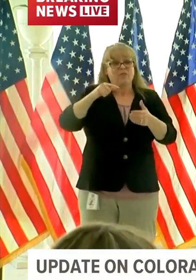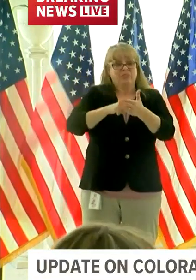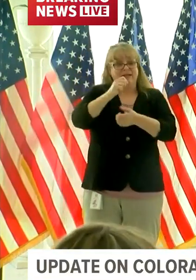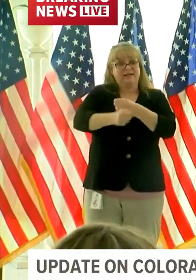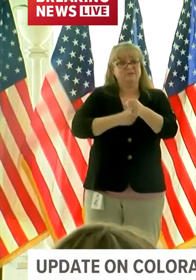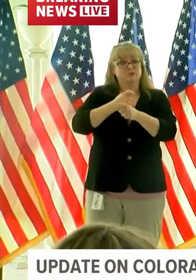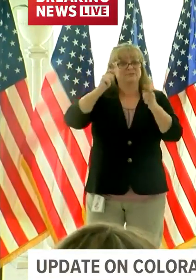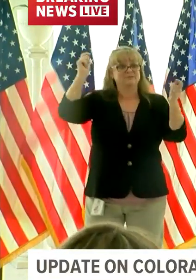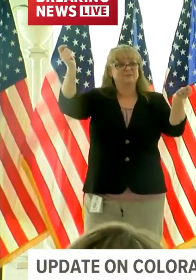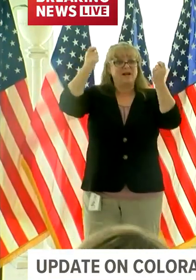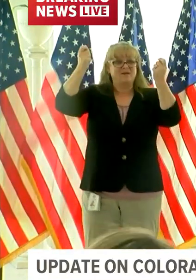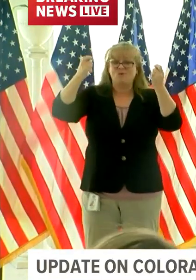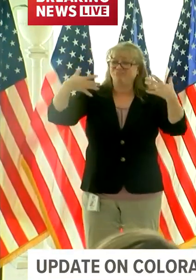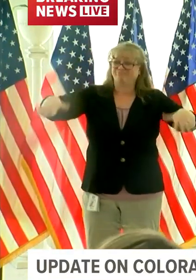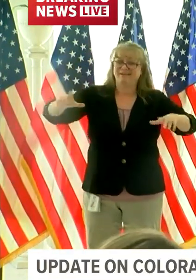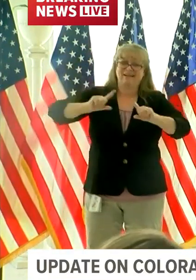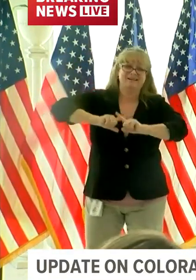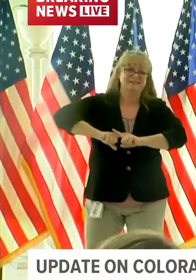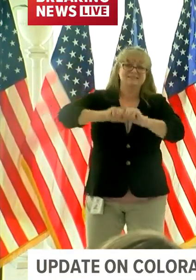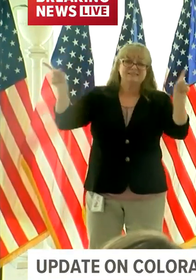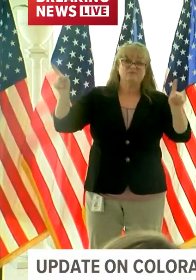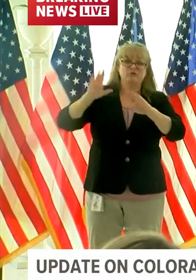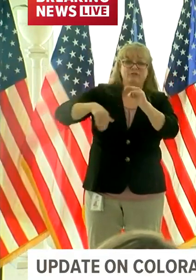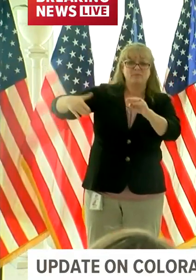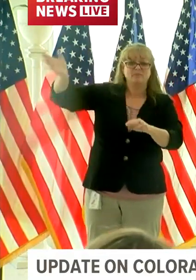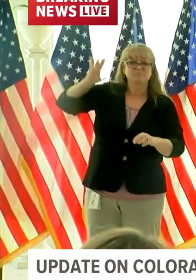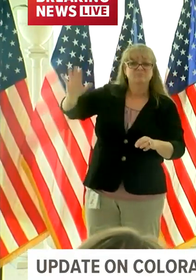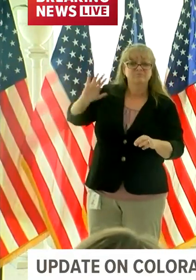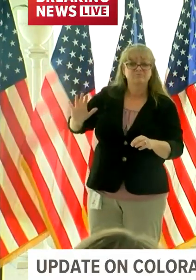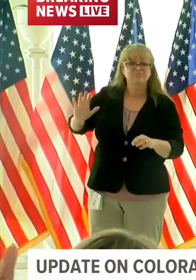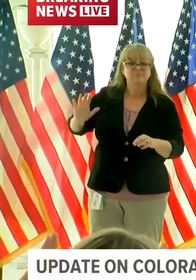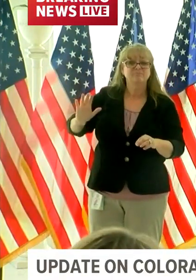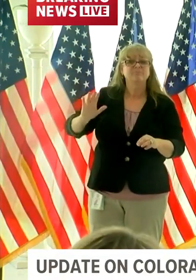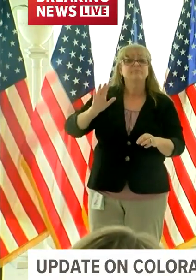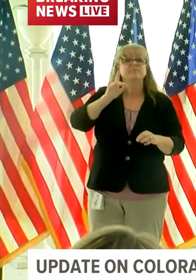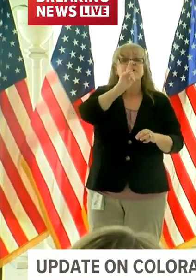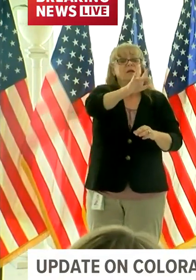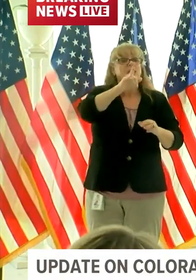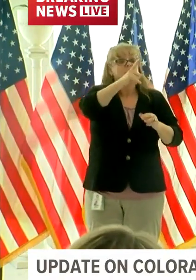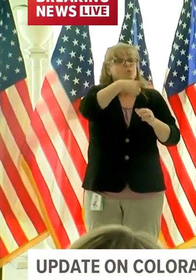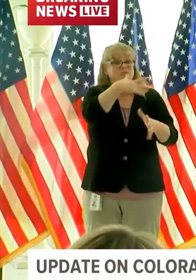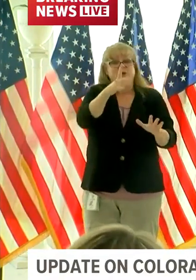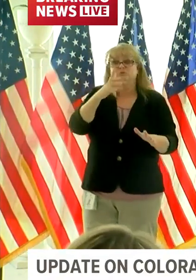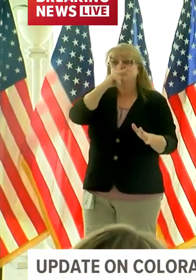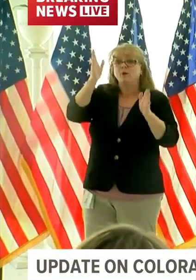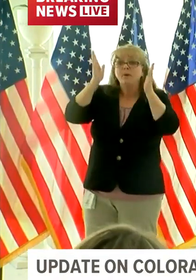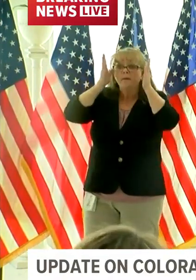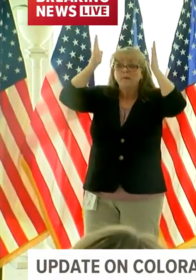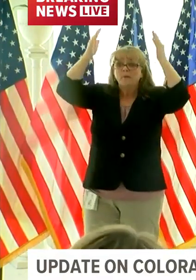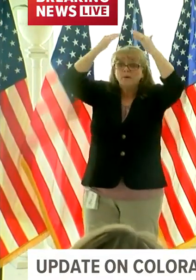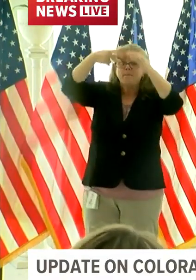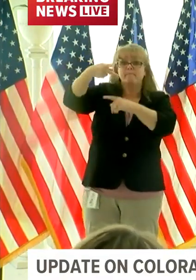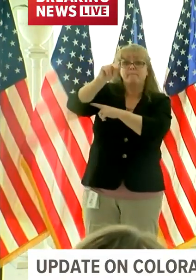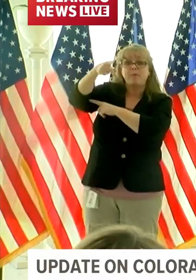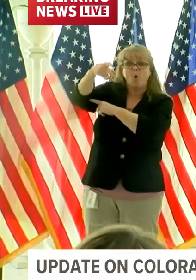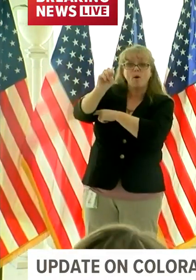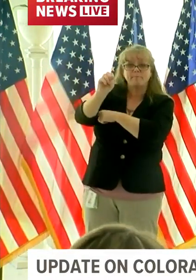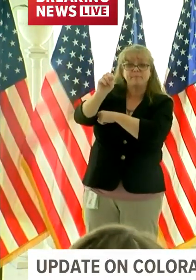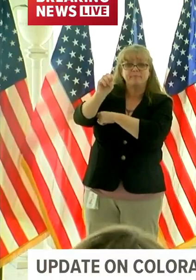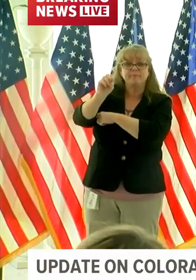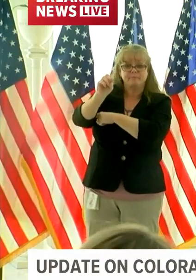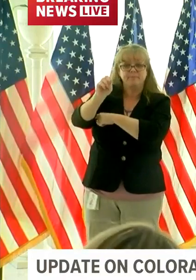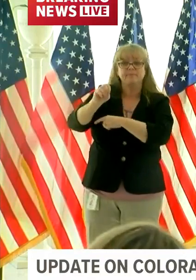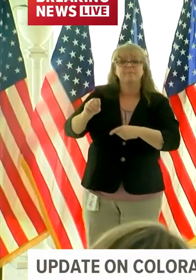almost surreal image of Pope Francis last week, standing alone, addressing an empty St. Peter's Square